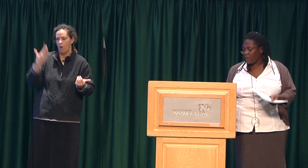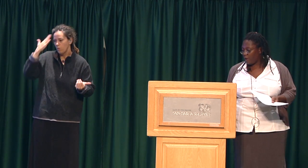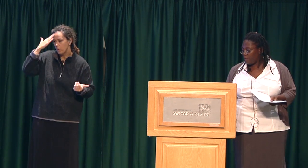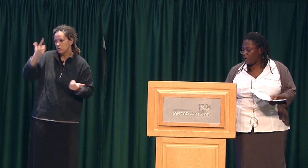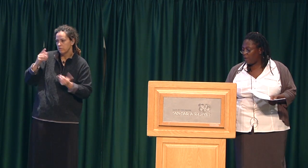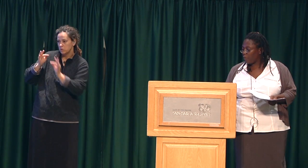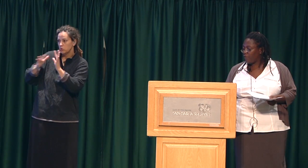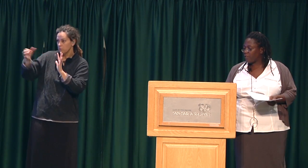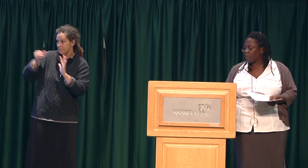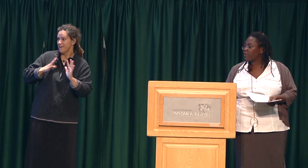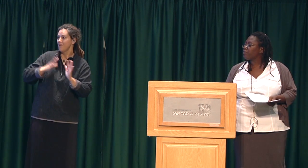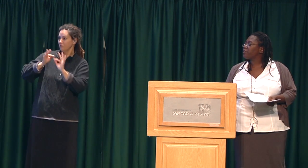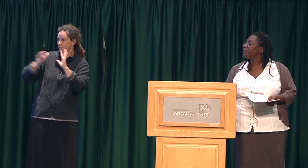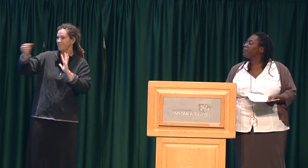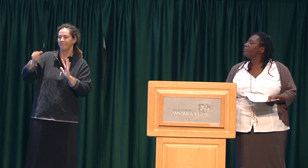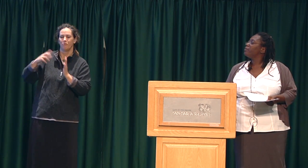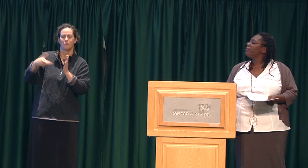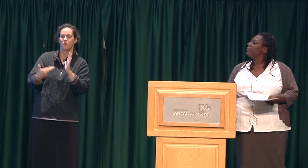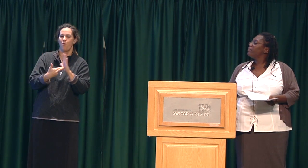within the healthcare community in previous research.